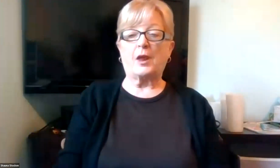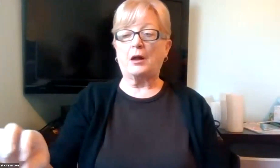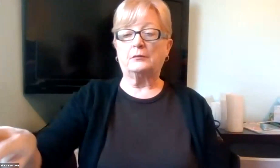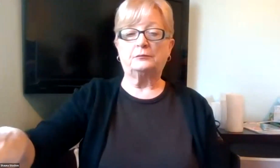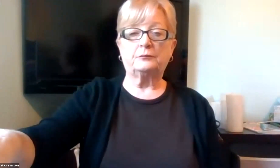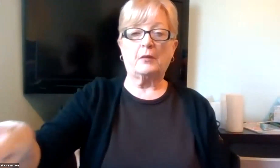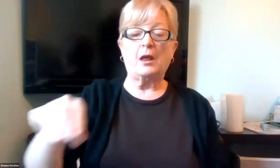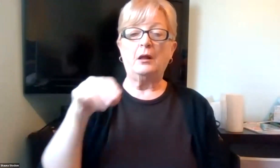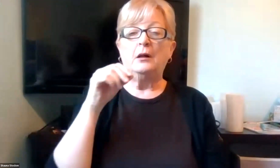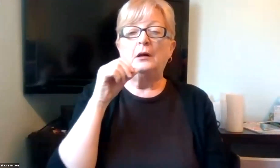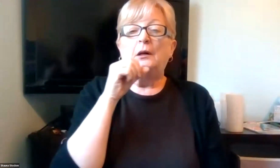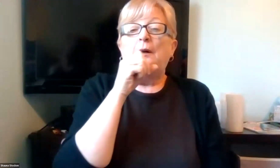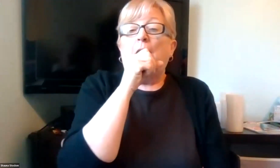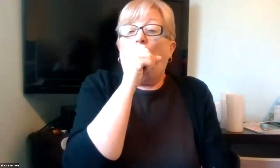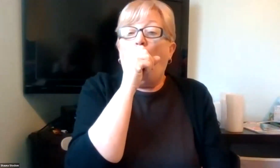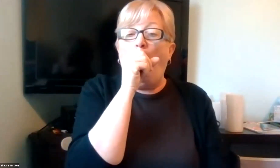is the clear winner.